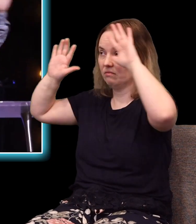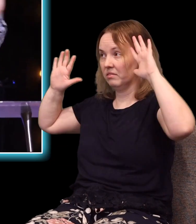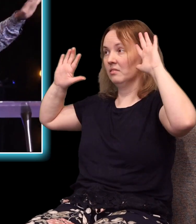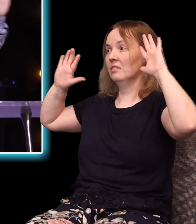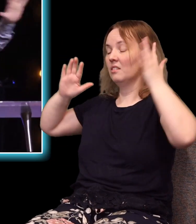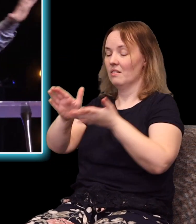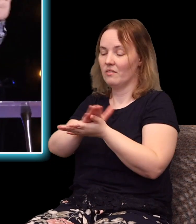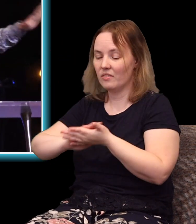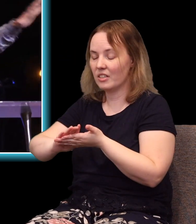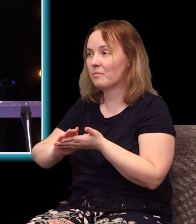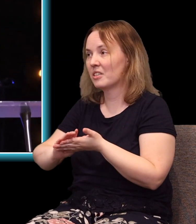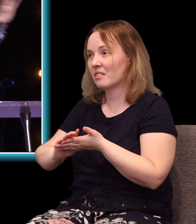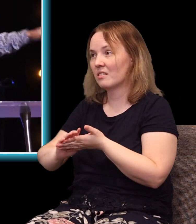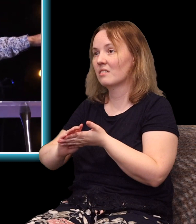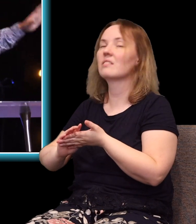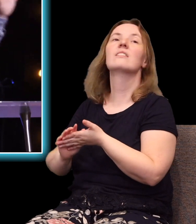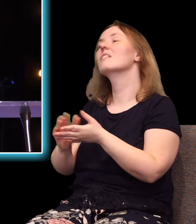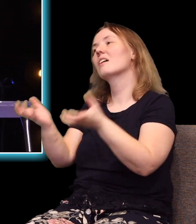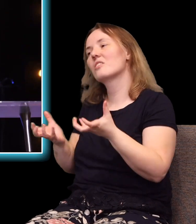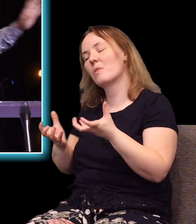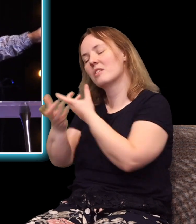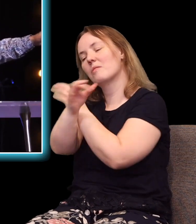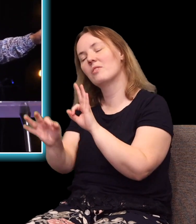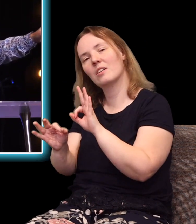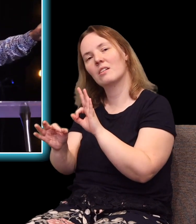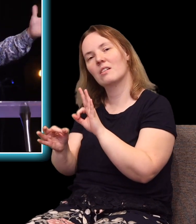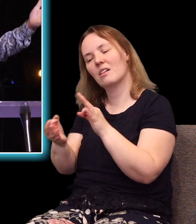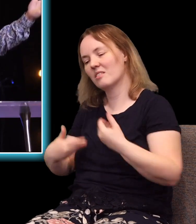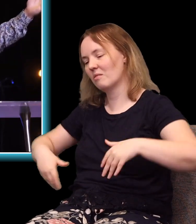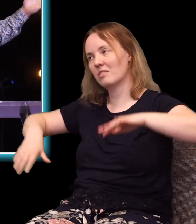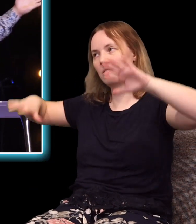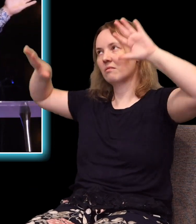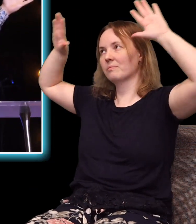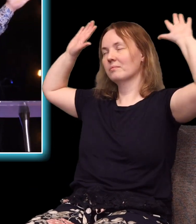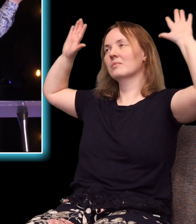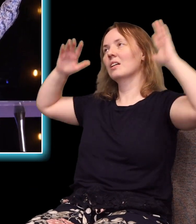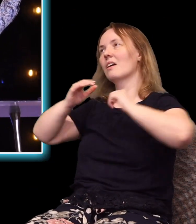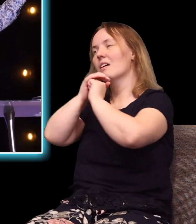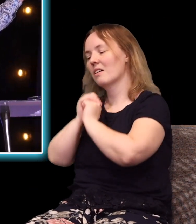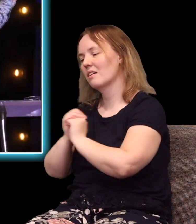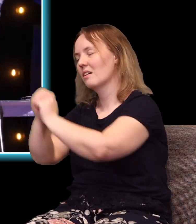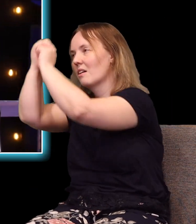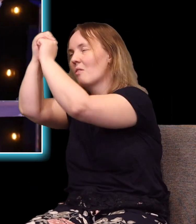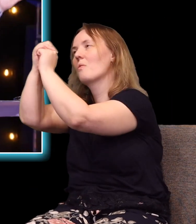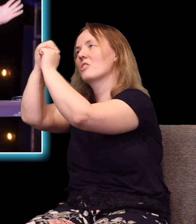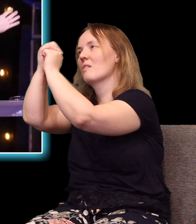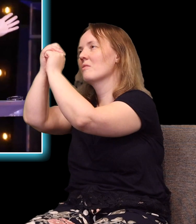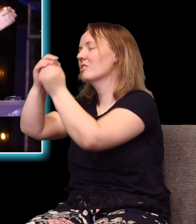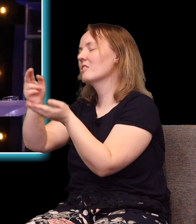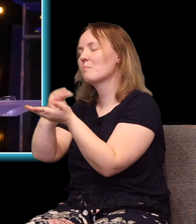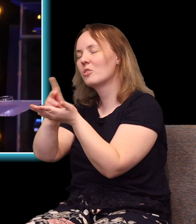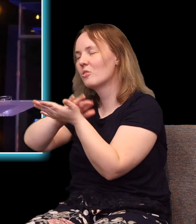It's yours. Take it. Forgive me. Cleanse me. I'm not going to do that anymore. I just want to be completely free. I want to offer up to you worship that has no fly